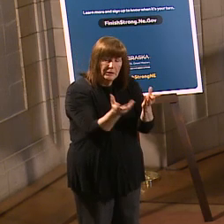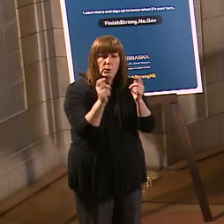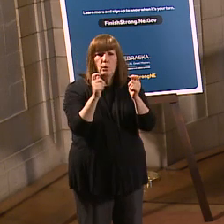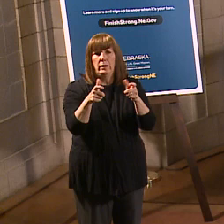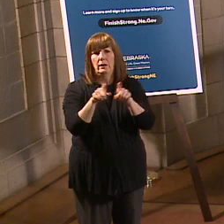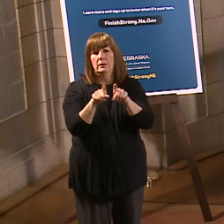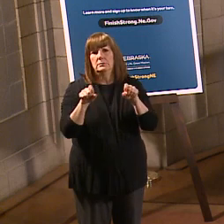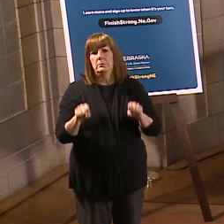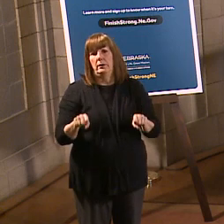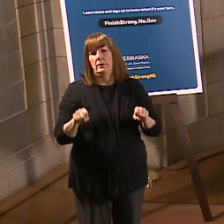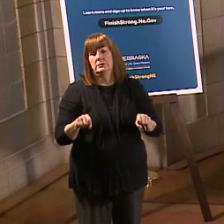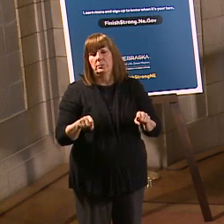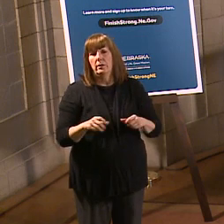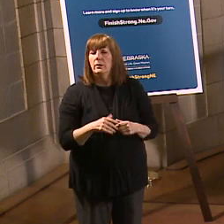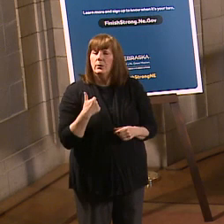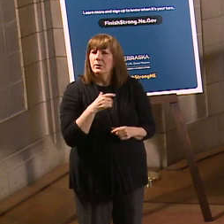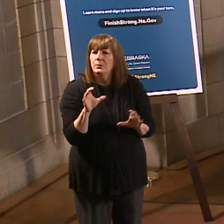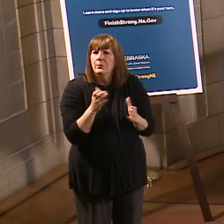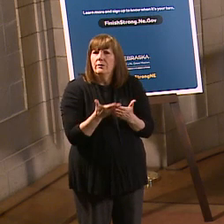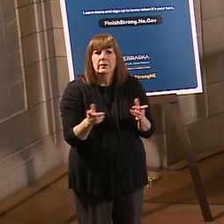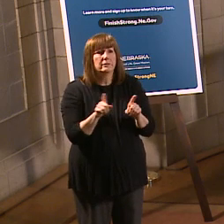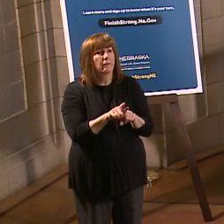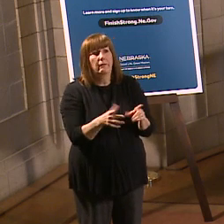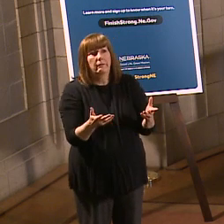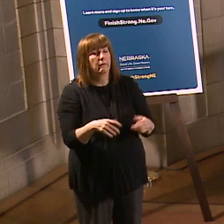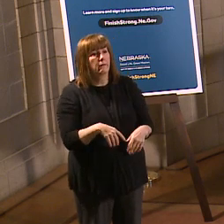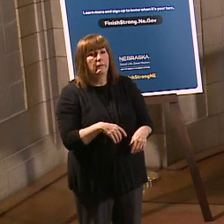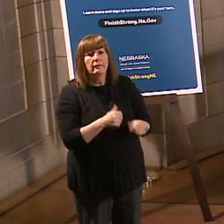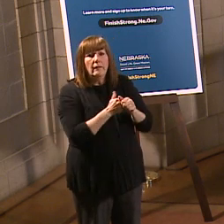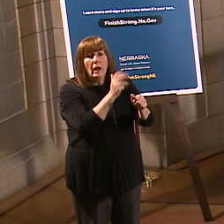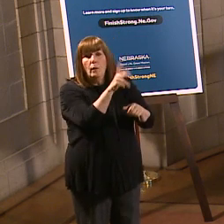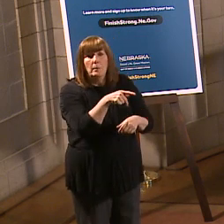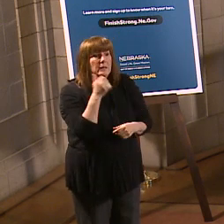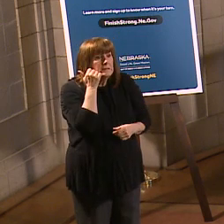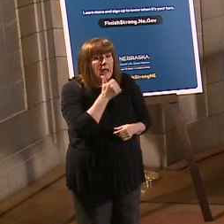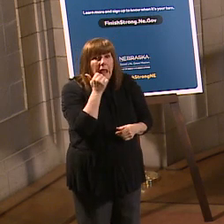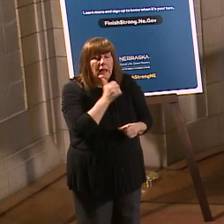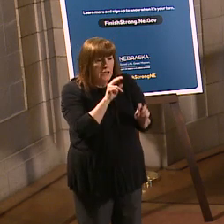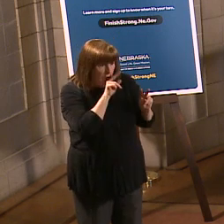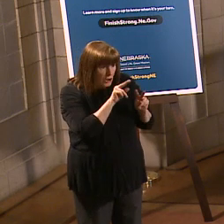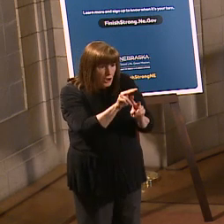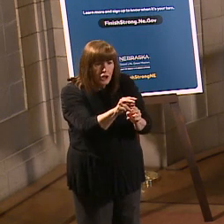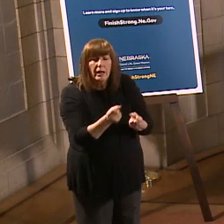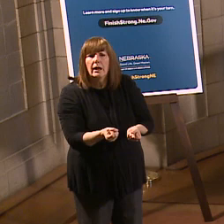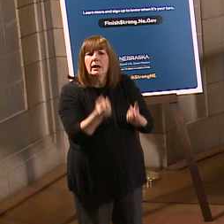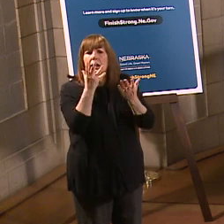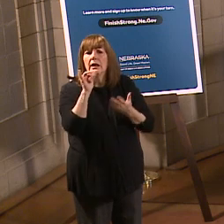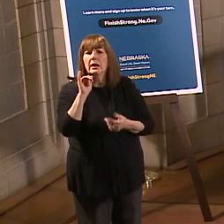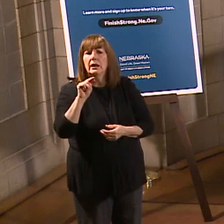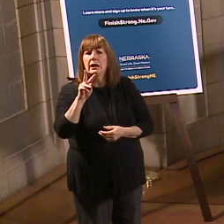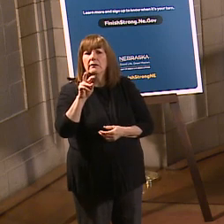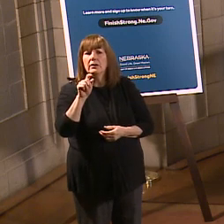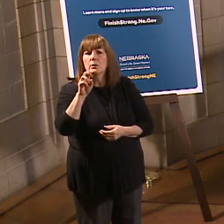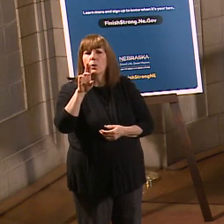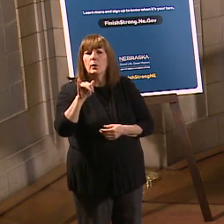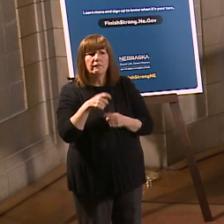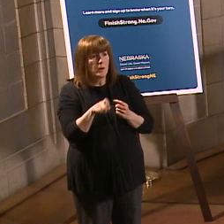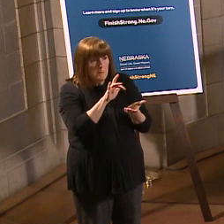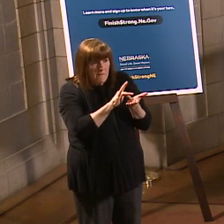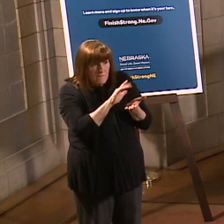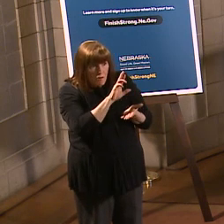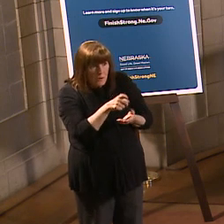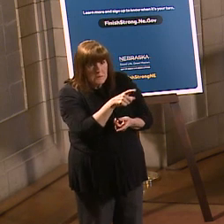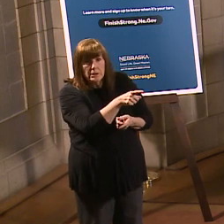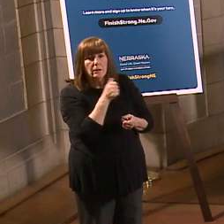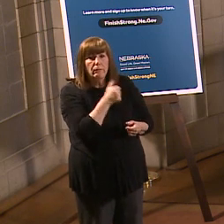as possible. So we've been doing things like following up, daily looking at inventory reports from the pharmacies to make sure they're not sitting